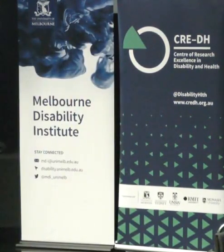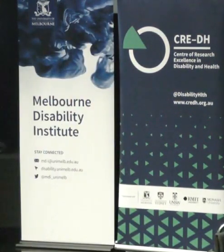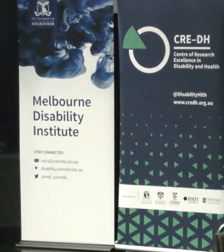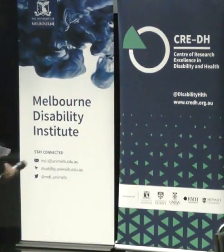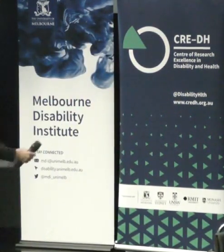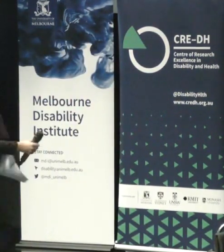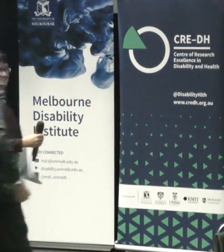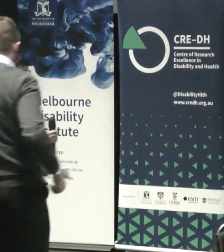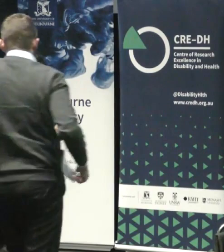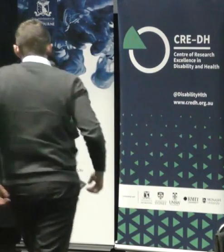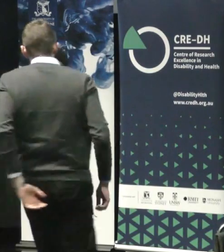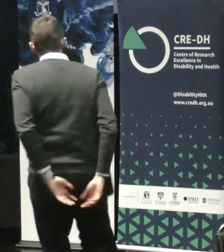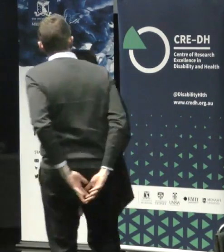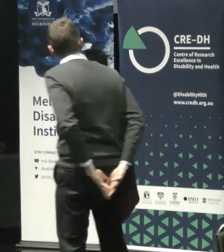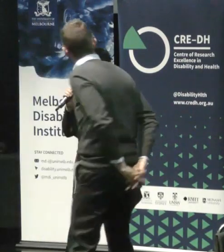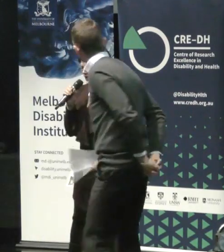Another one for the other